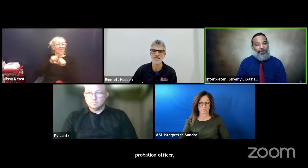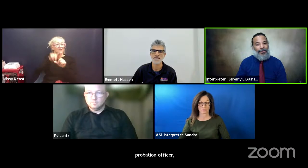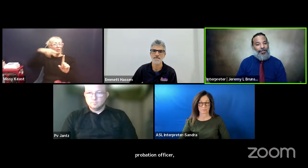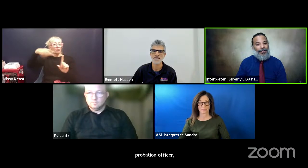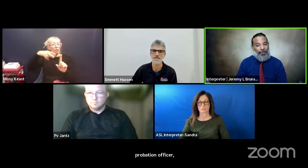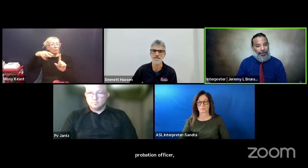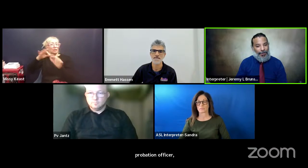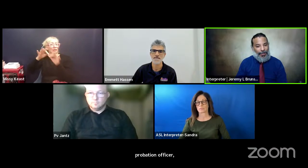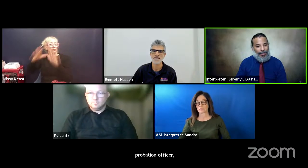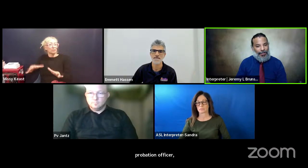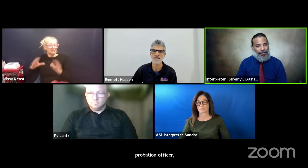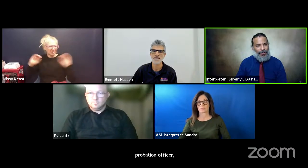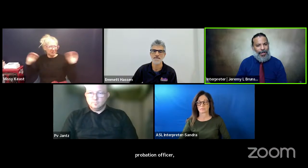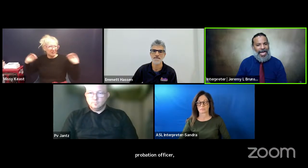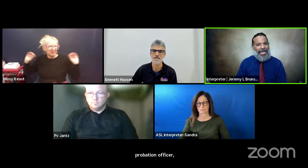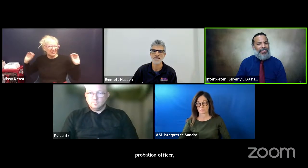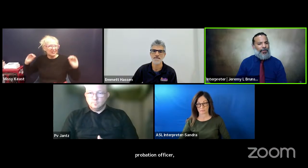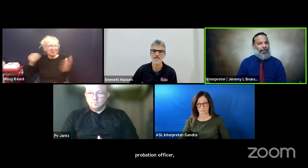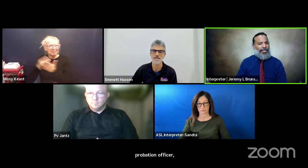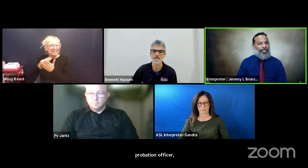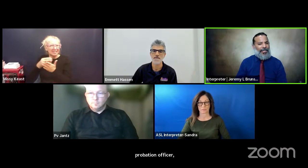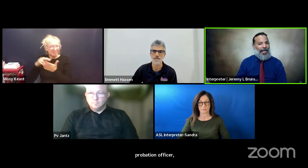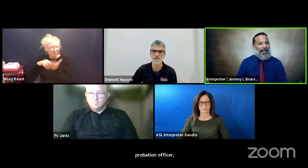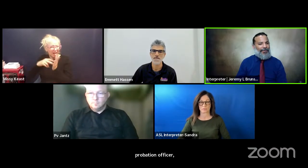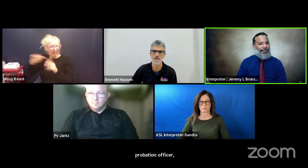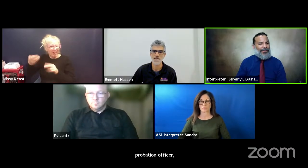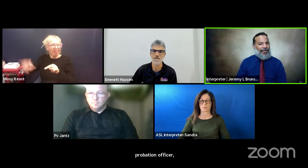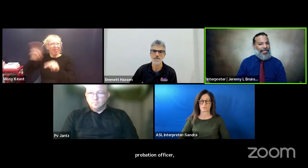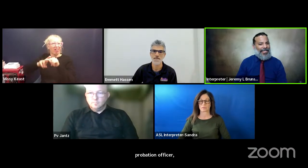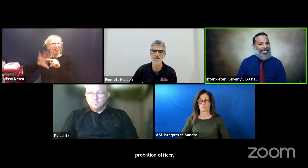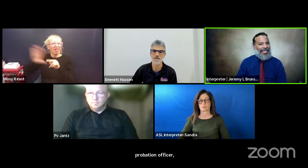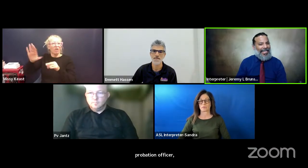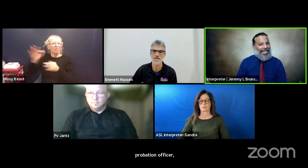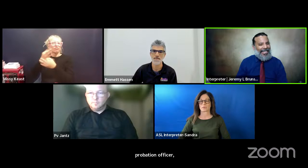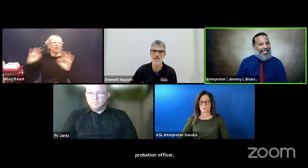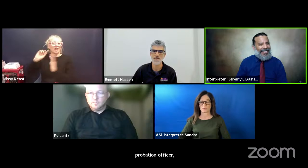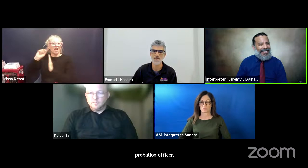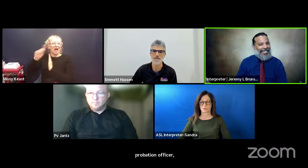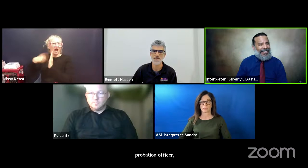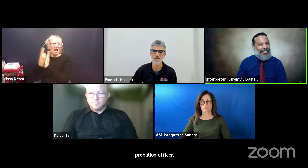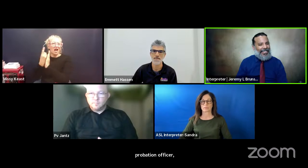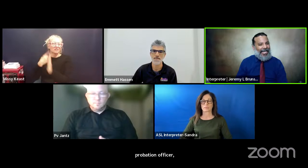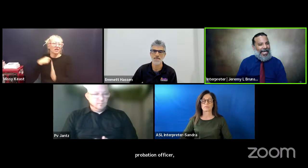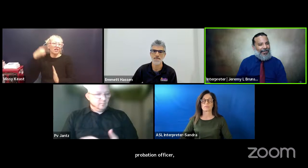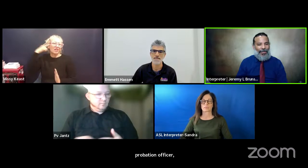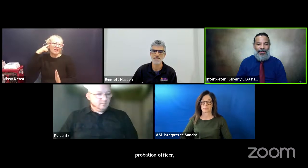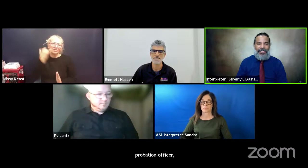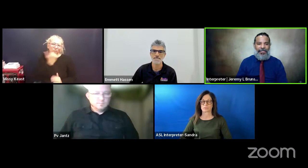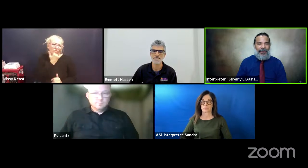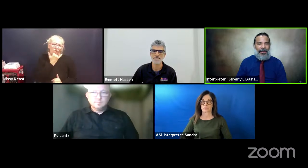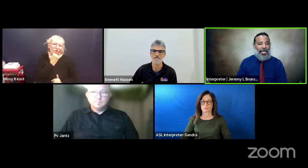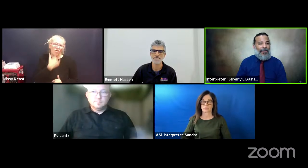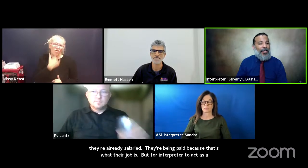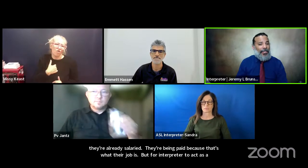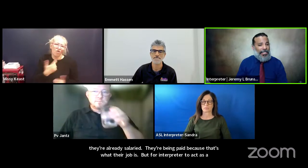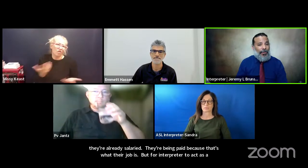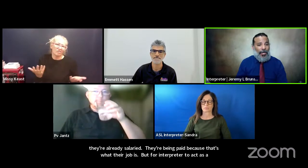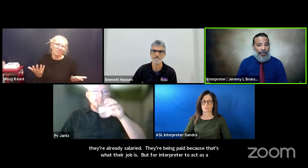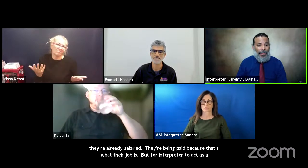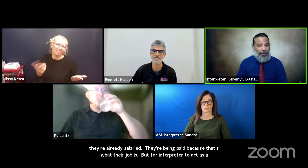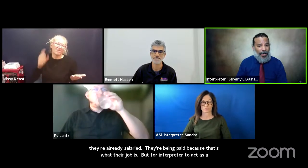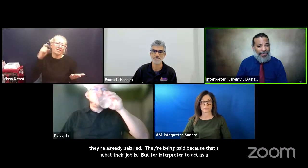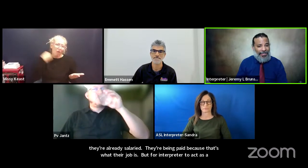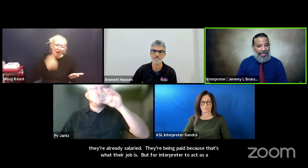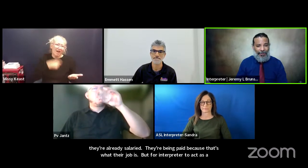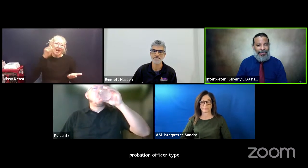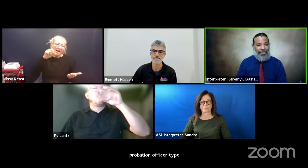But for an interpreter to act as a probation officer type thing, I don't know. That's a lot of volunteer work